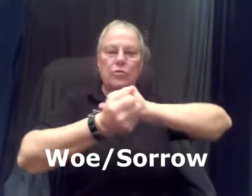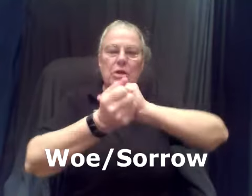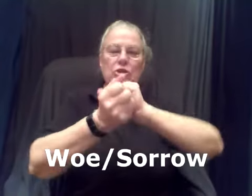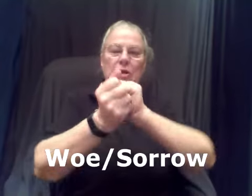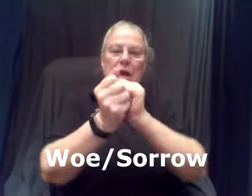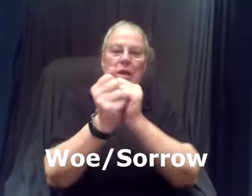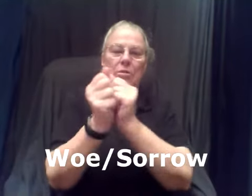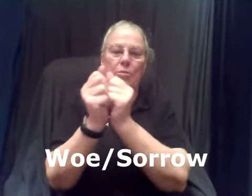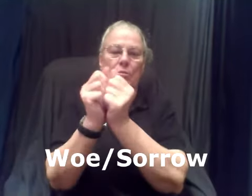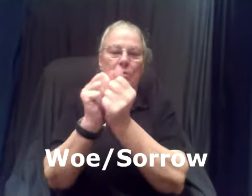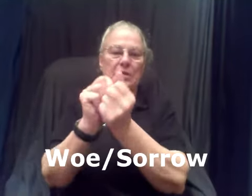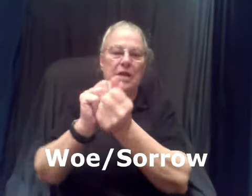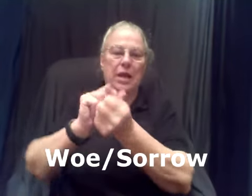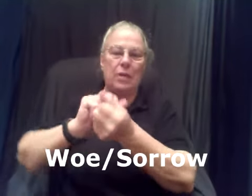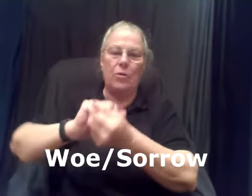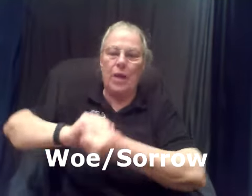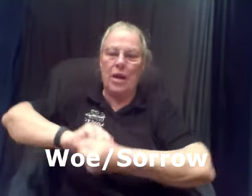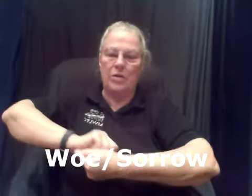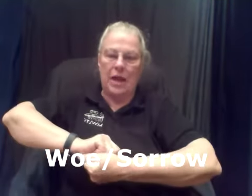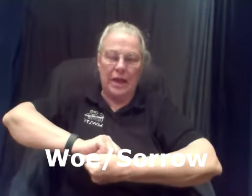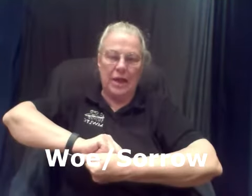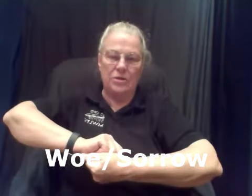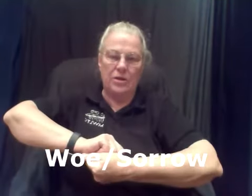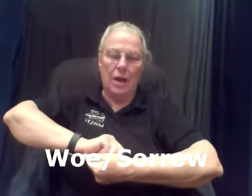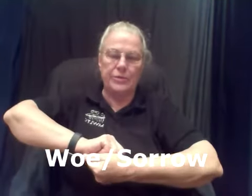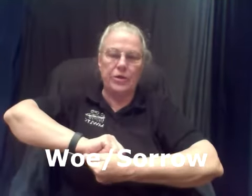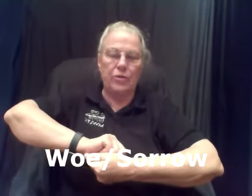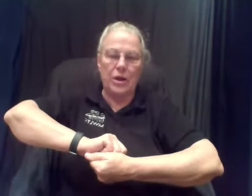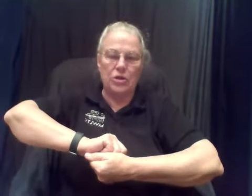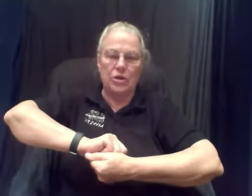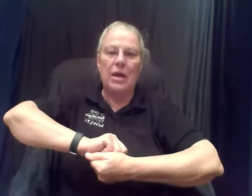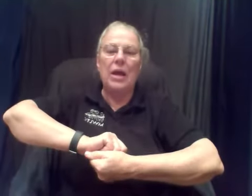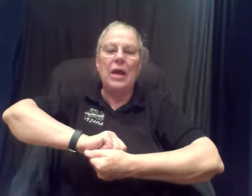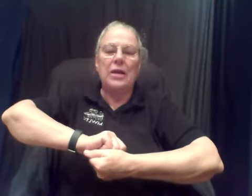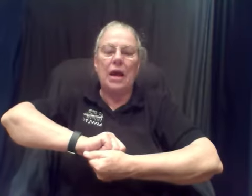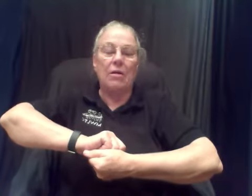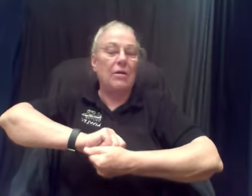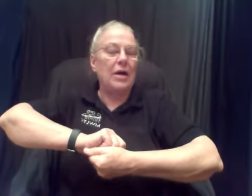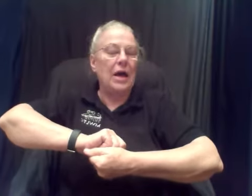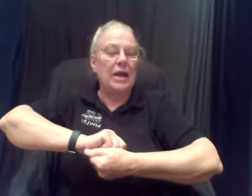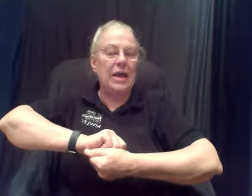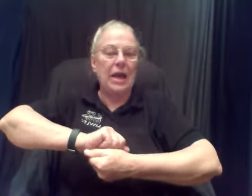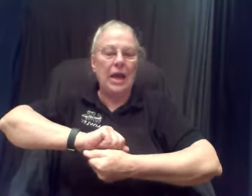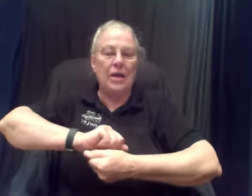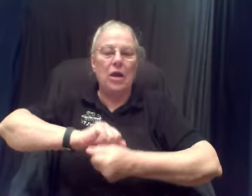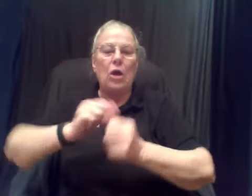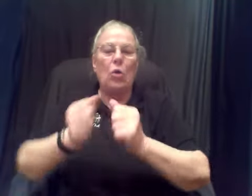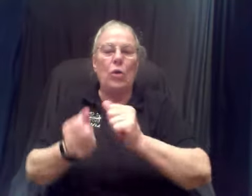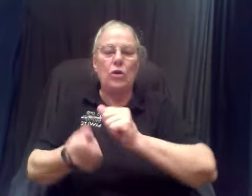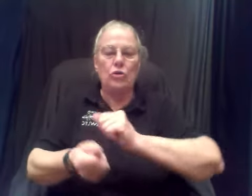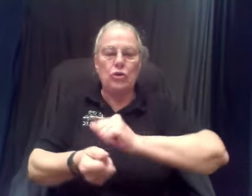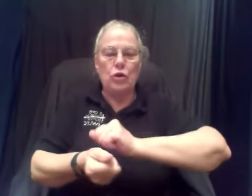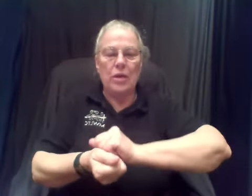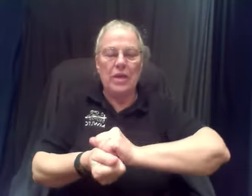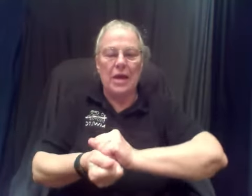direction and take them around again to the opposite direction. Now, again, when you're doing that, it's